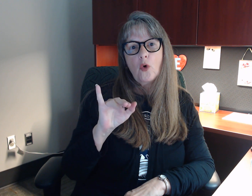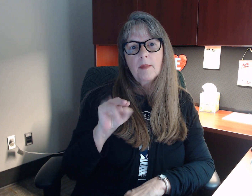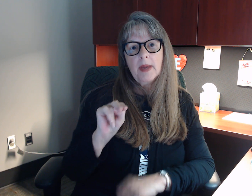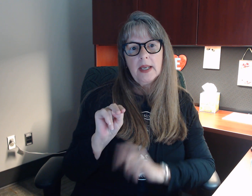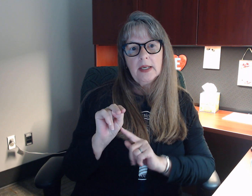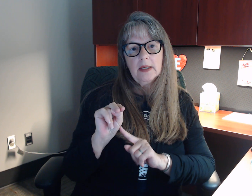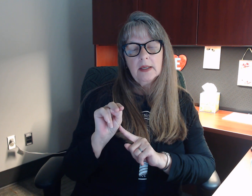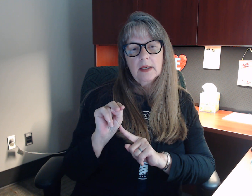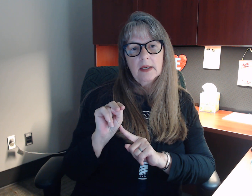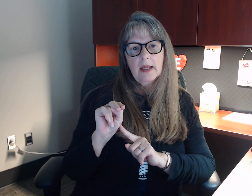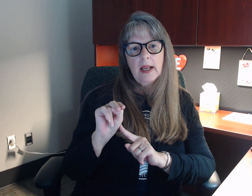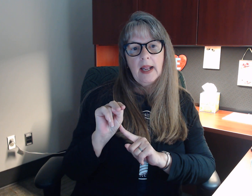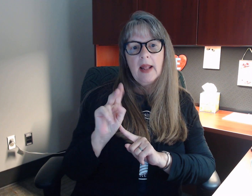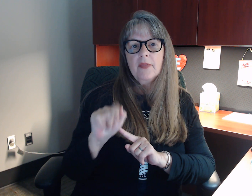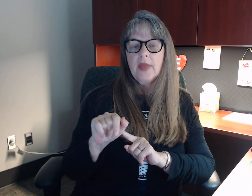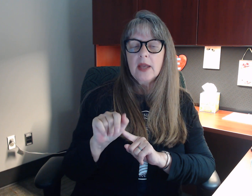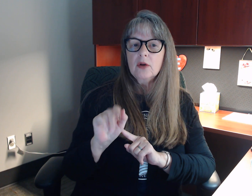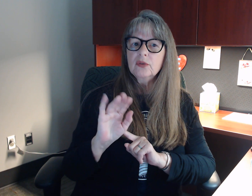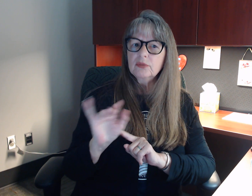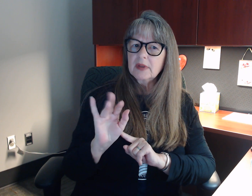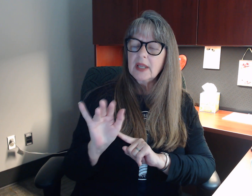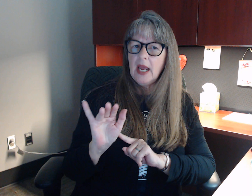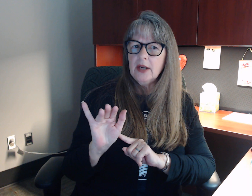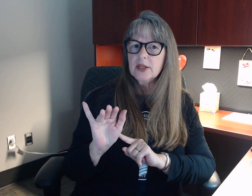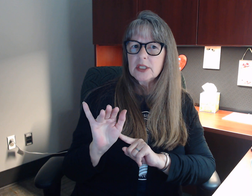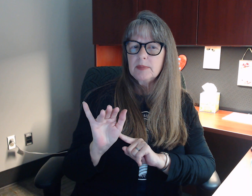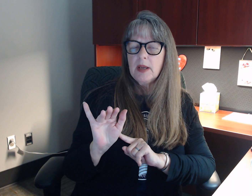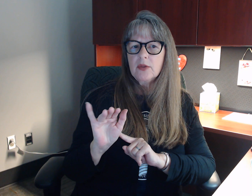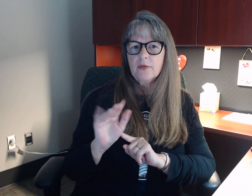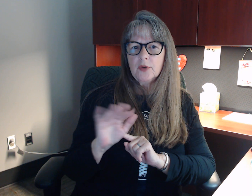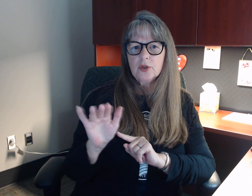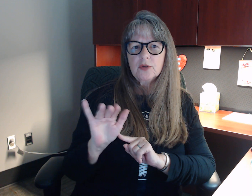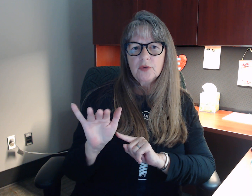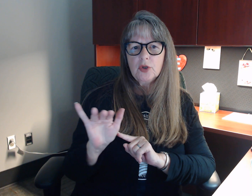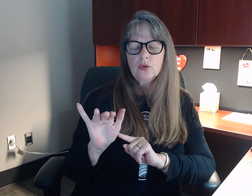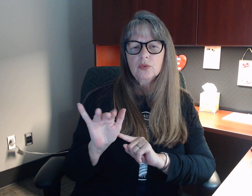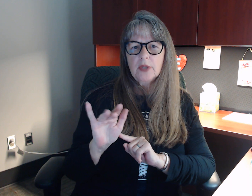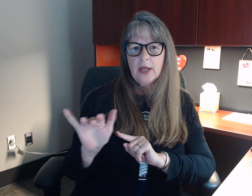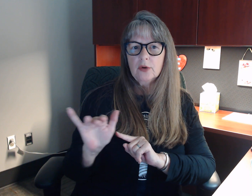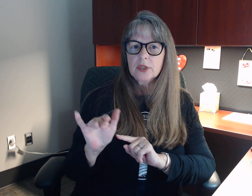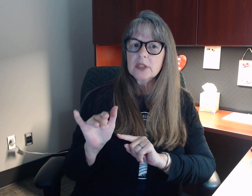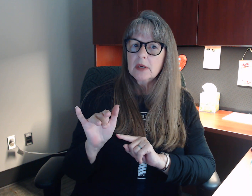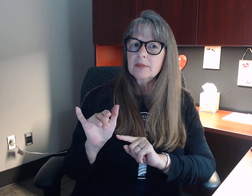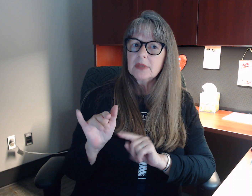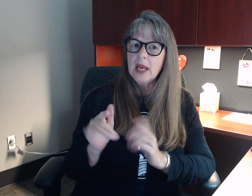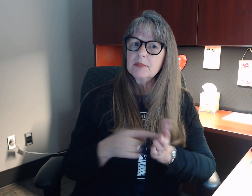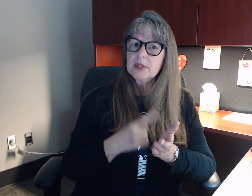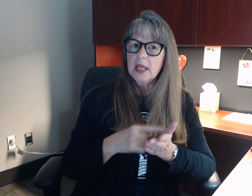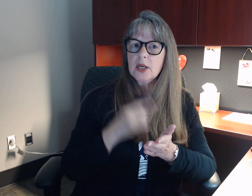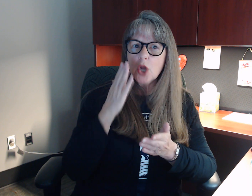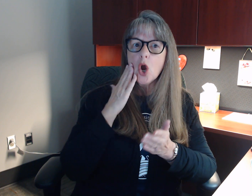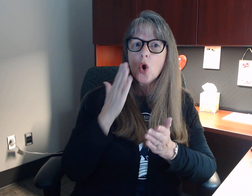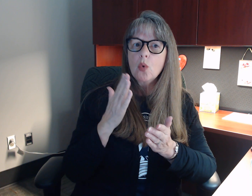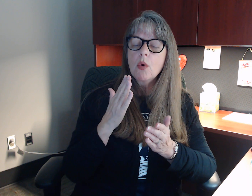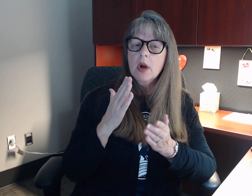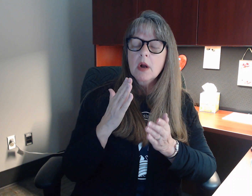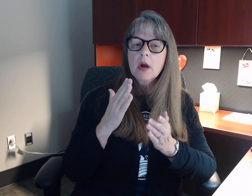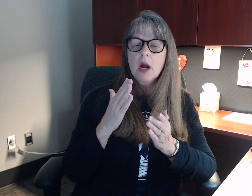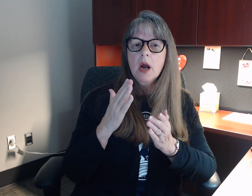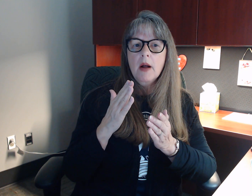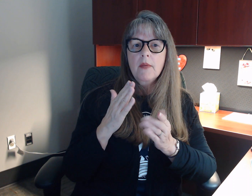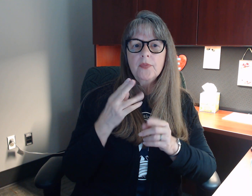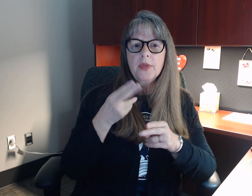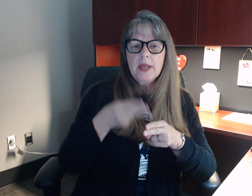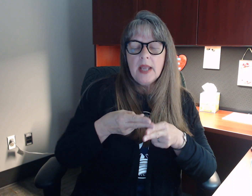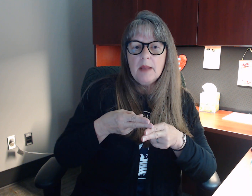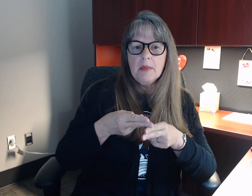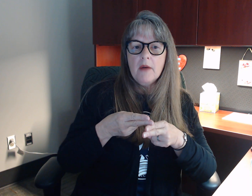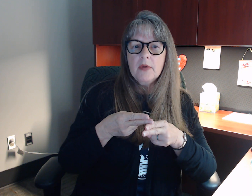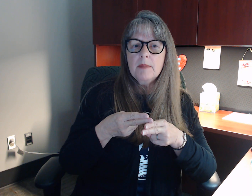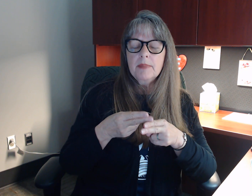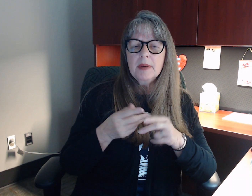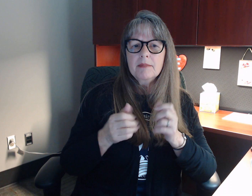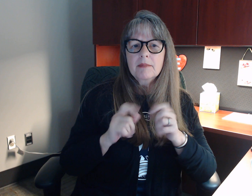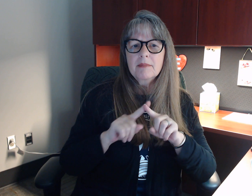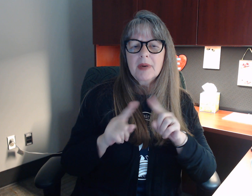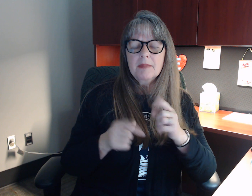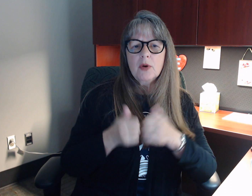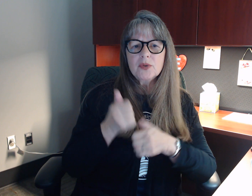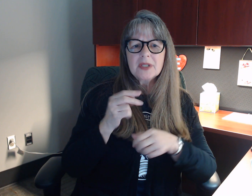metformin, and they'll kind of spell the first few letters, and sometimes they know the name of it, but most of the time